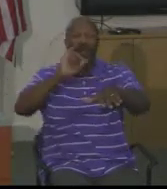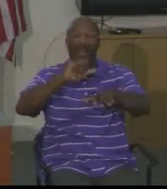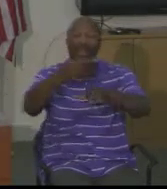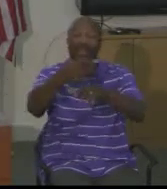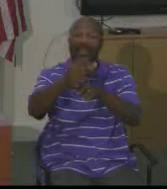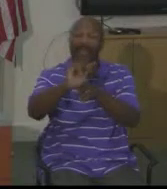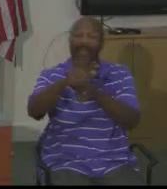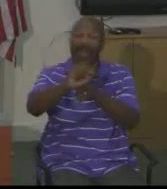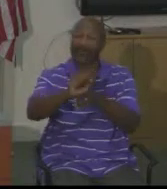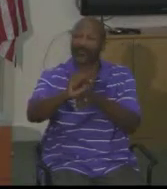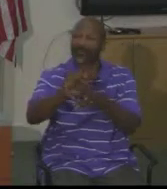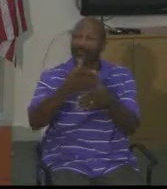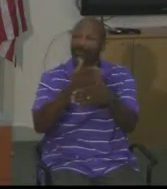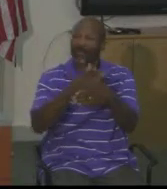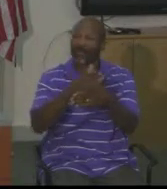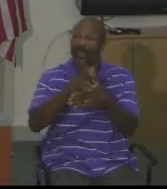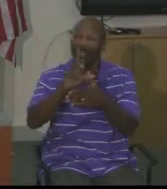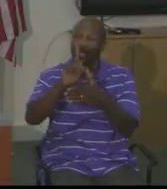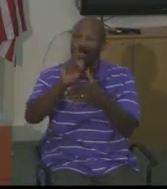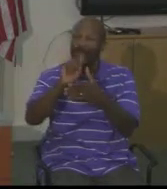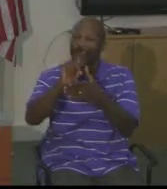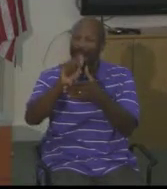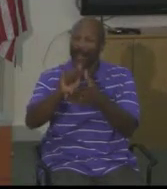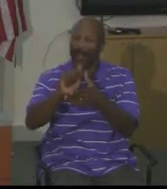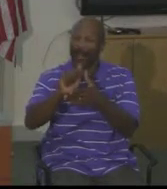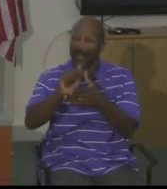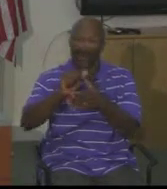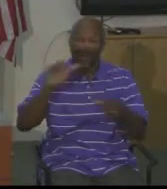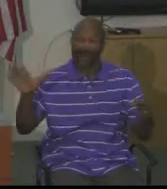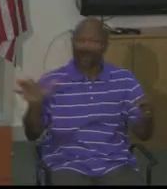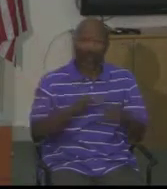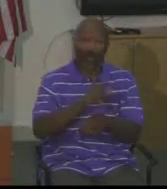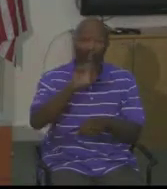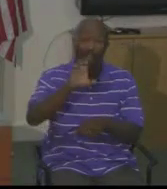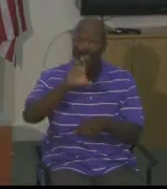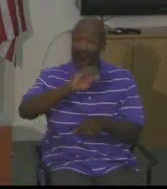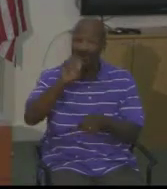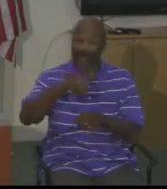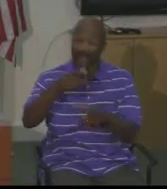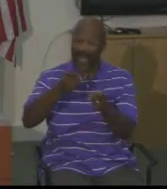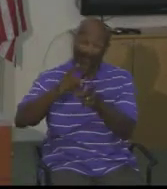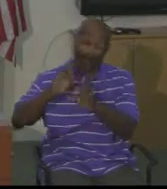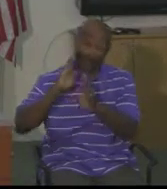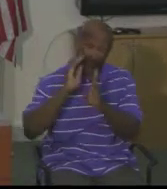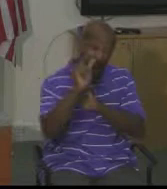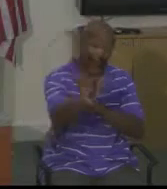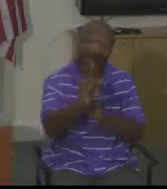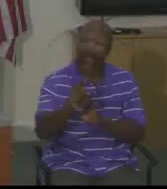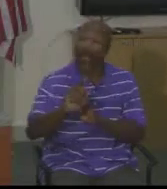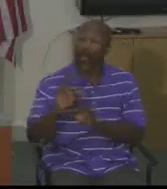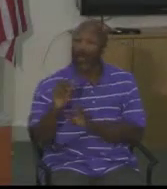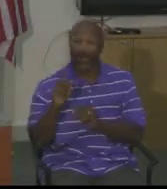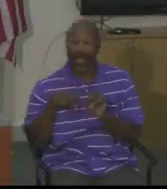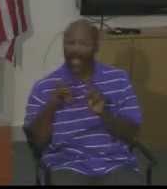actually can't transmit data at max speed. But the highway is rated, in this